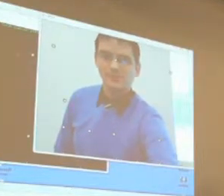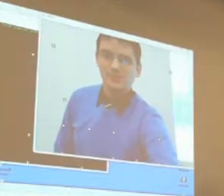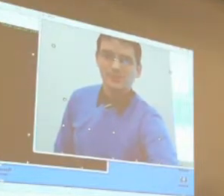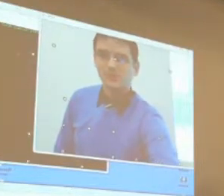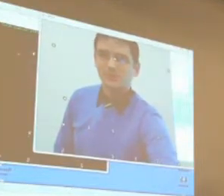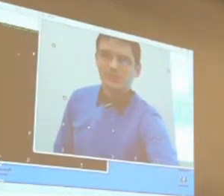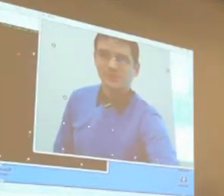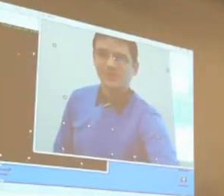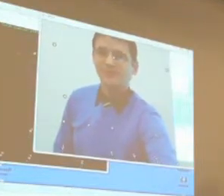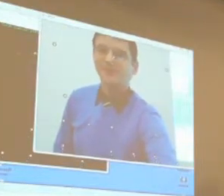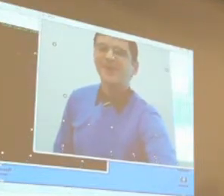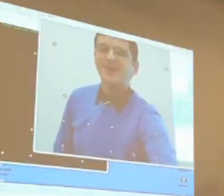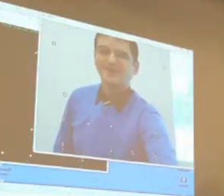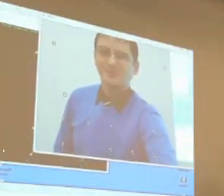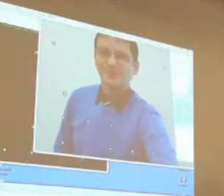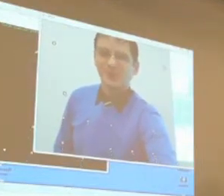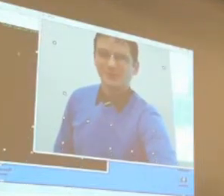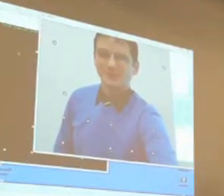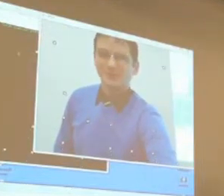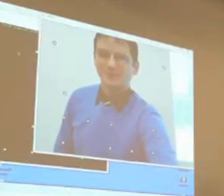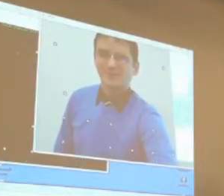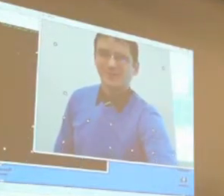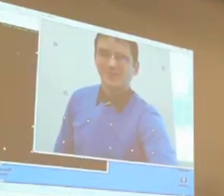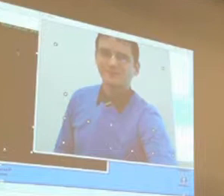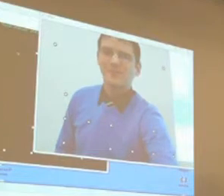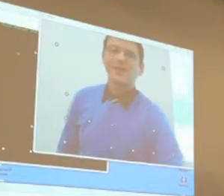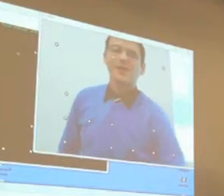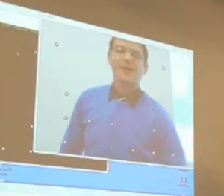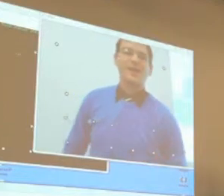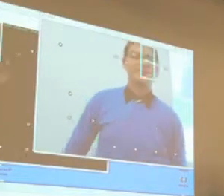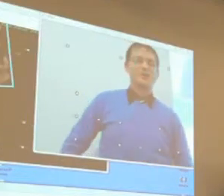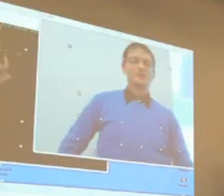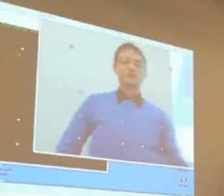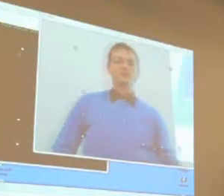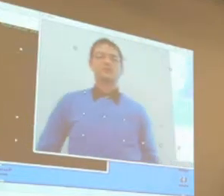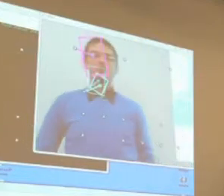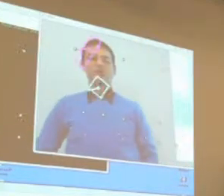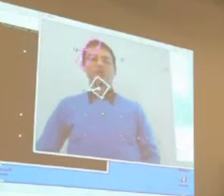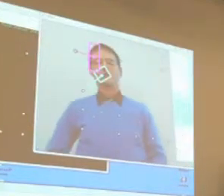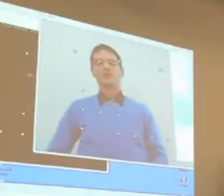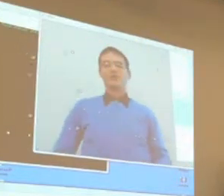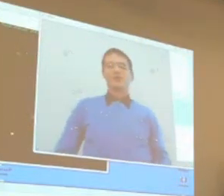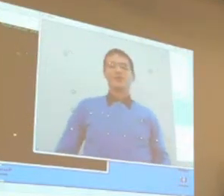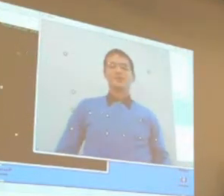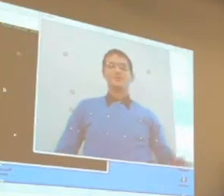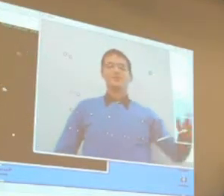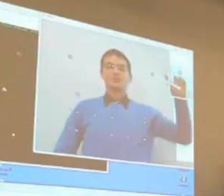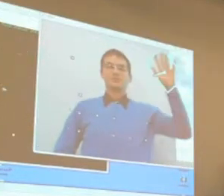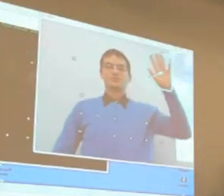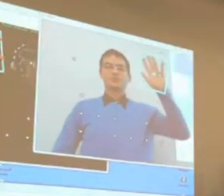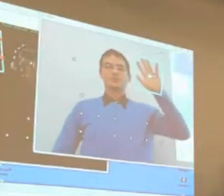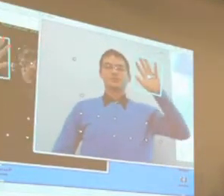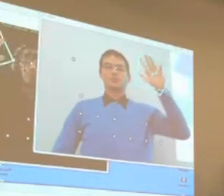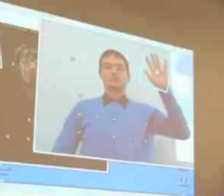cheerio cheerio that's not quite what i was looking for uh the gesture for cheerio is the same as the one that's hello